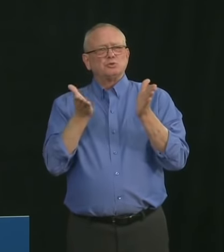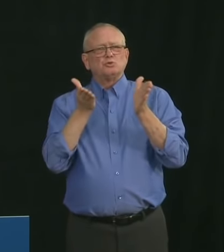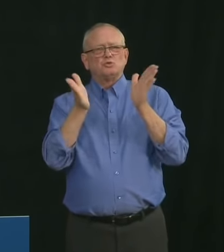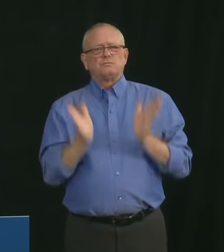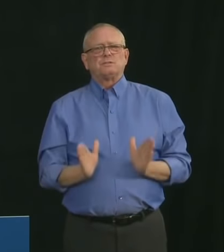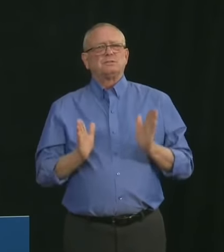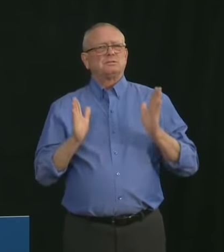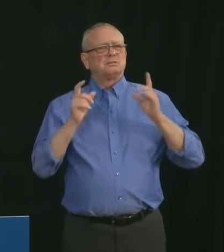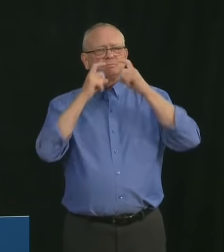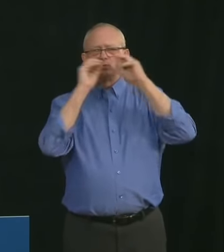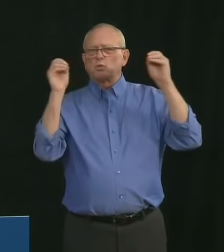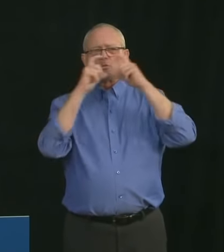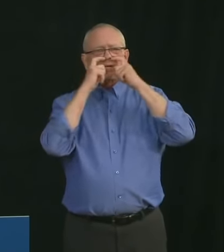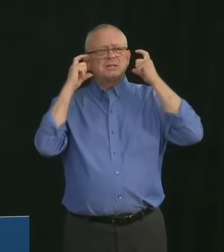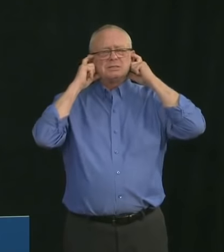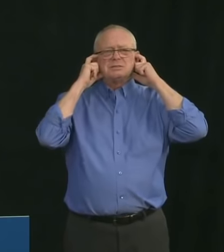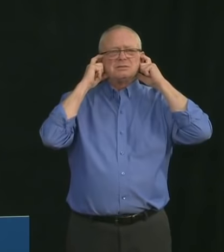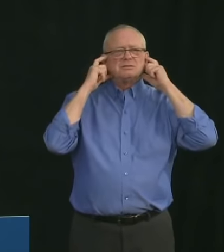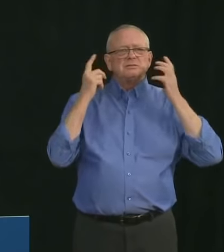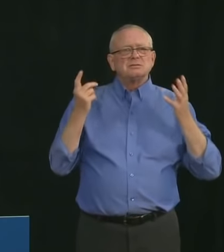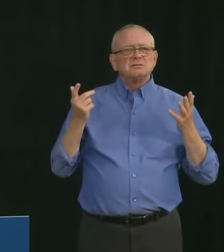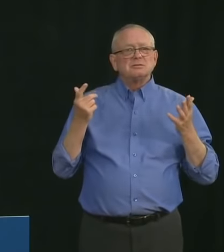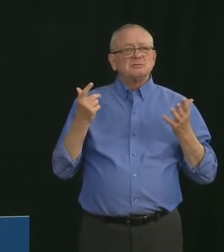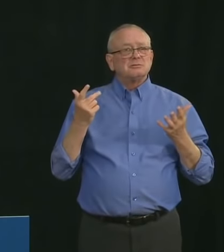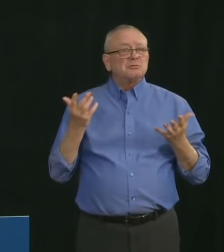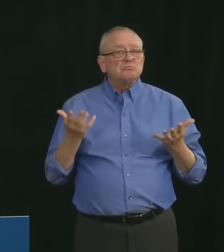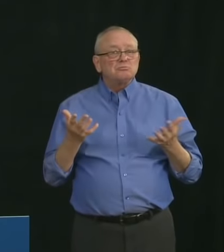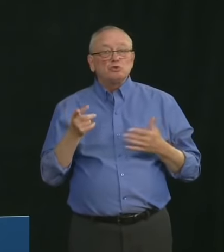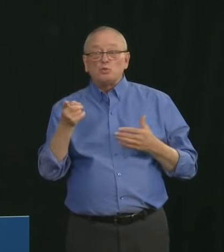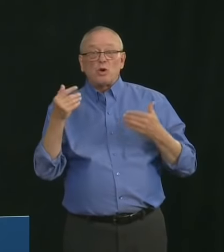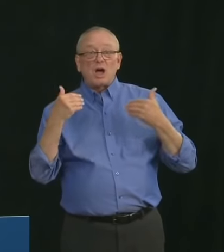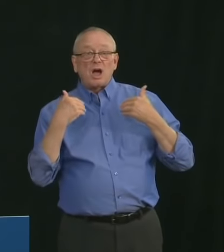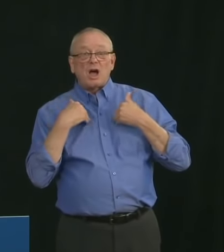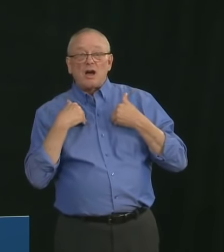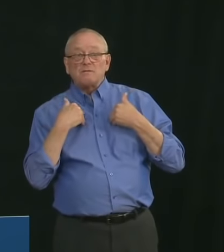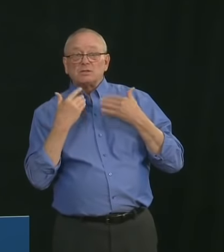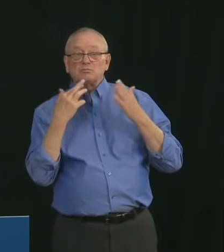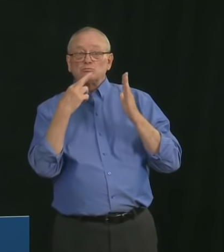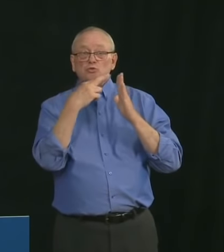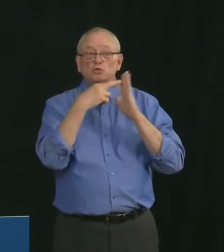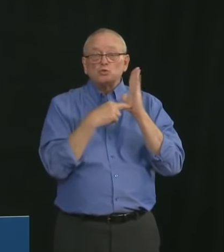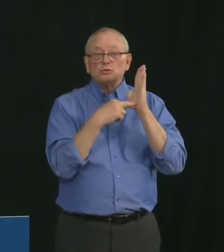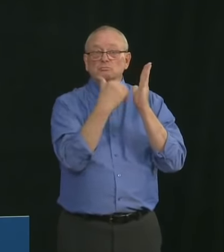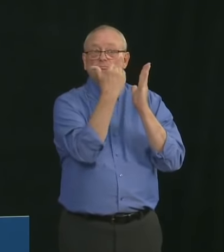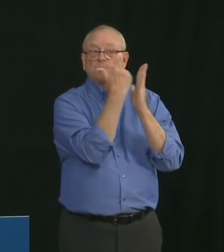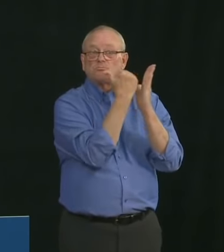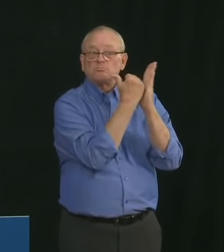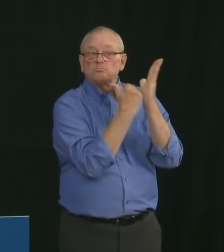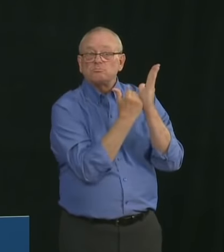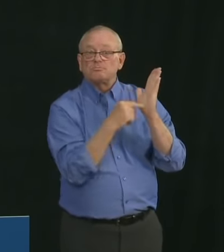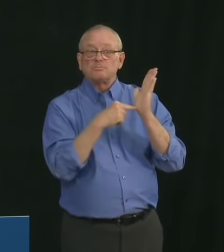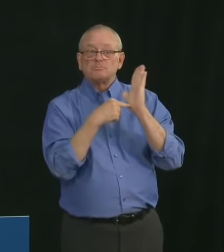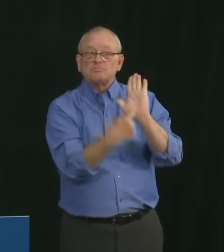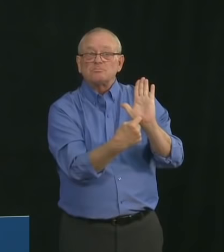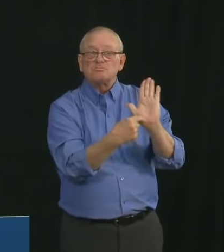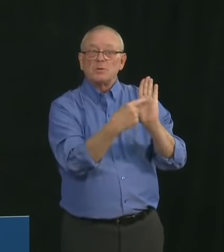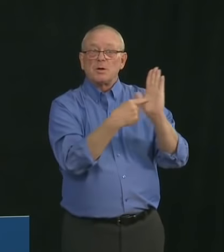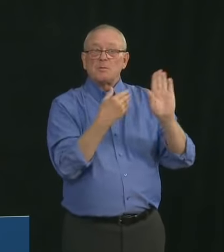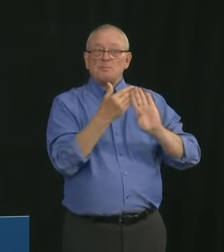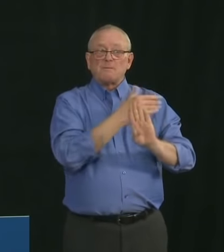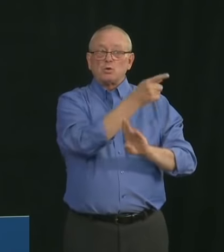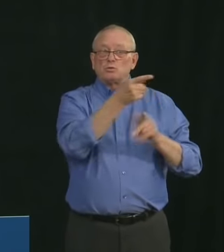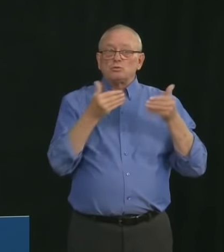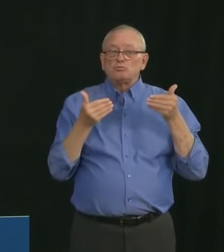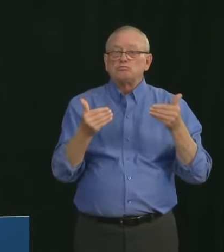businesses or if they're requirements for them to be open. So the guidelines set out what is necessary to create